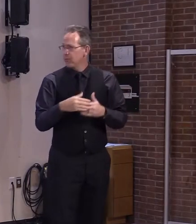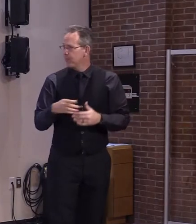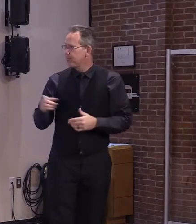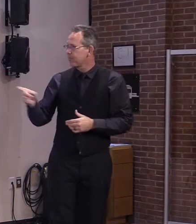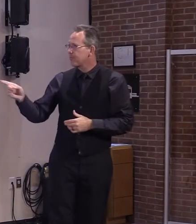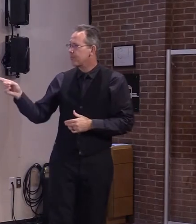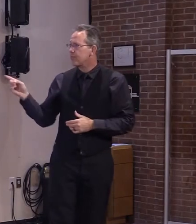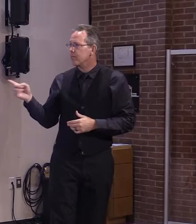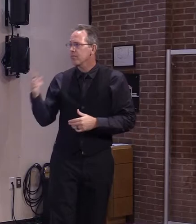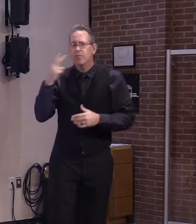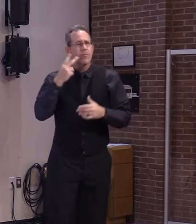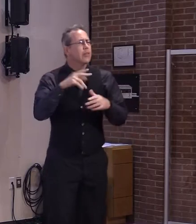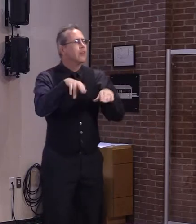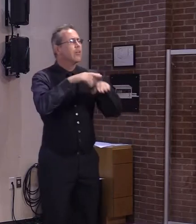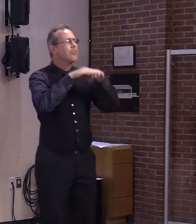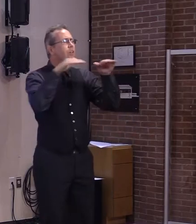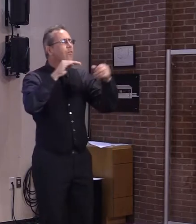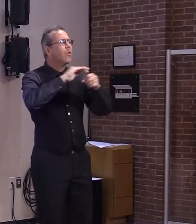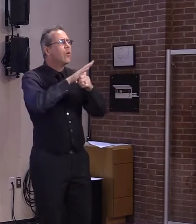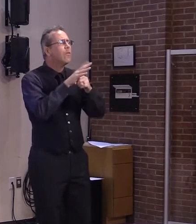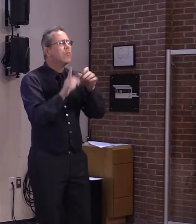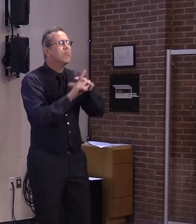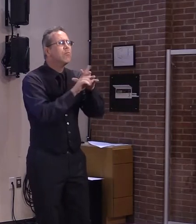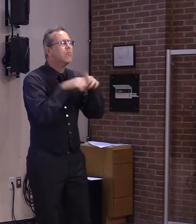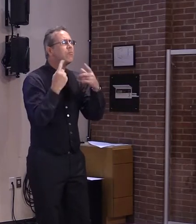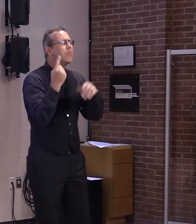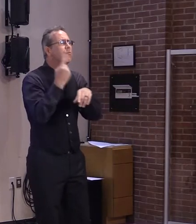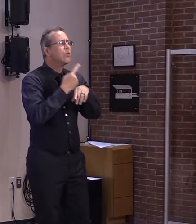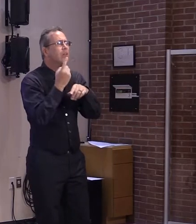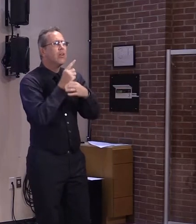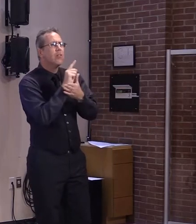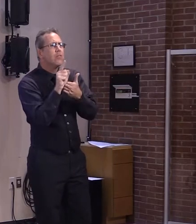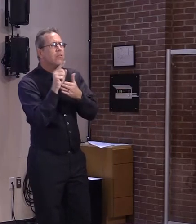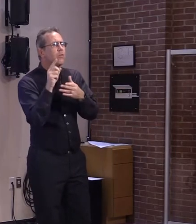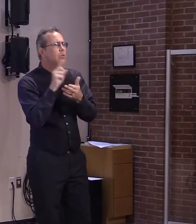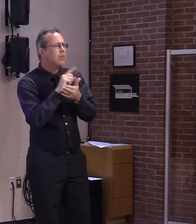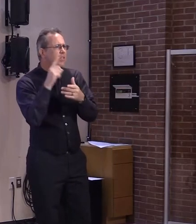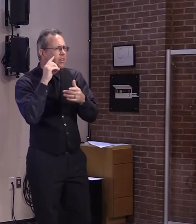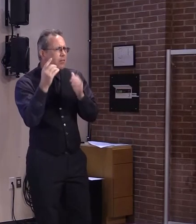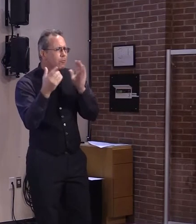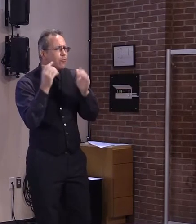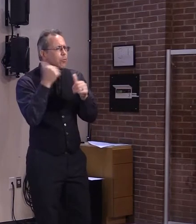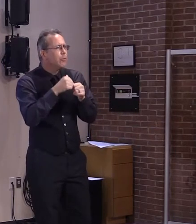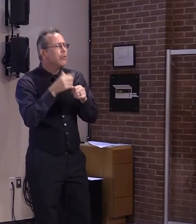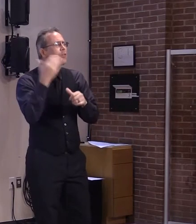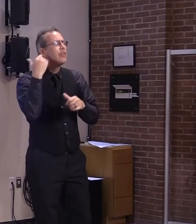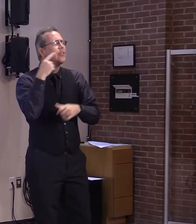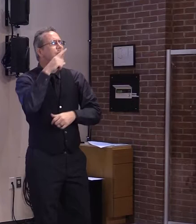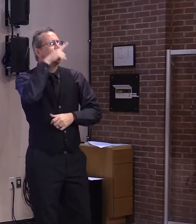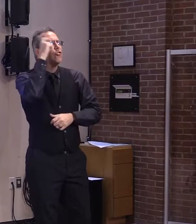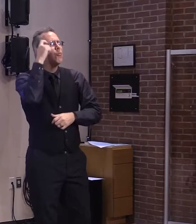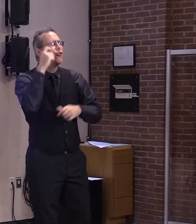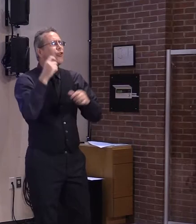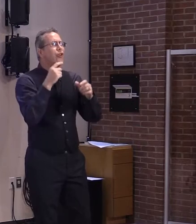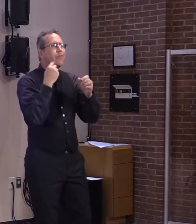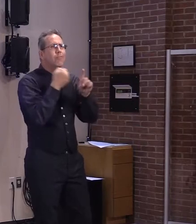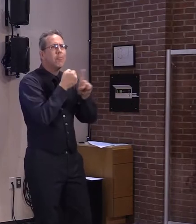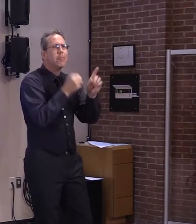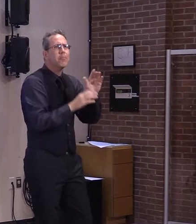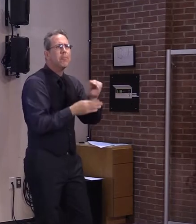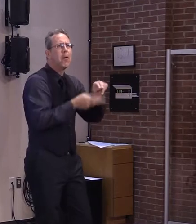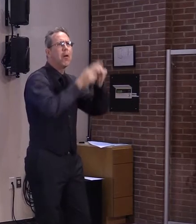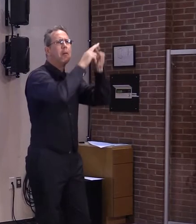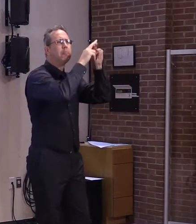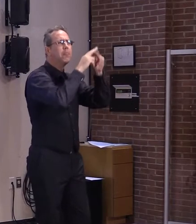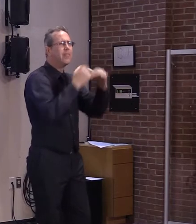down. Again, that's driven by places that were hit early from the Delta variant, the Delta wave, places in the Deep